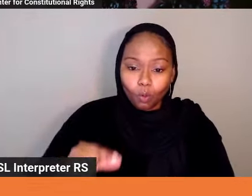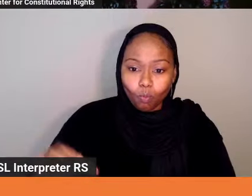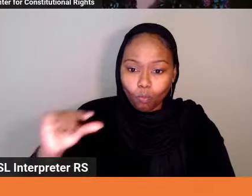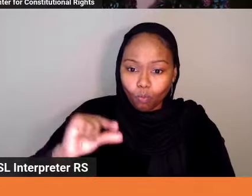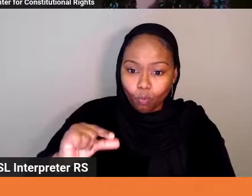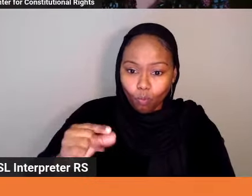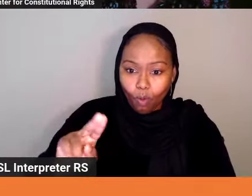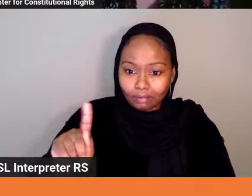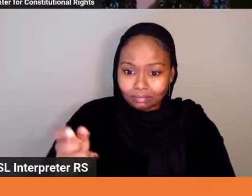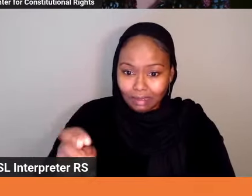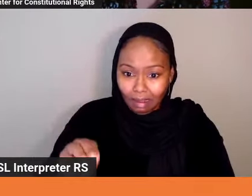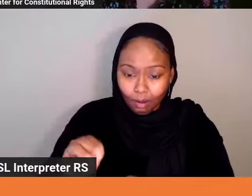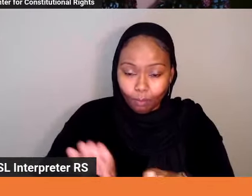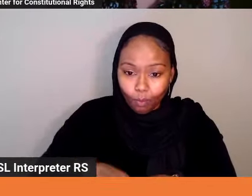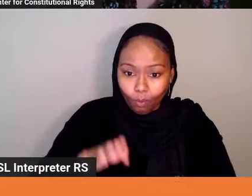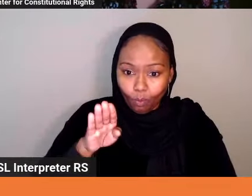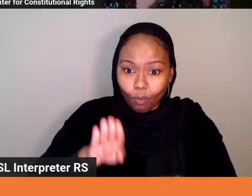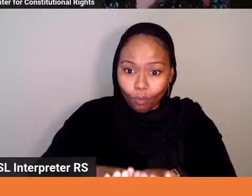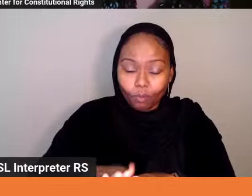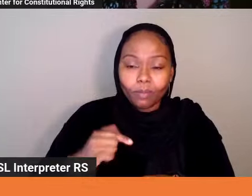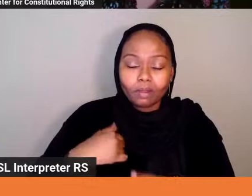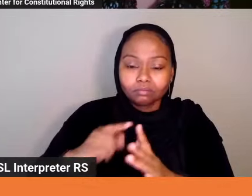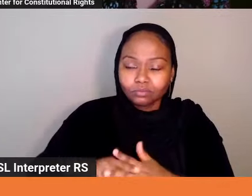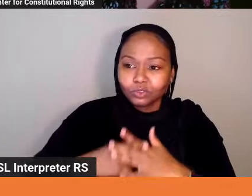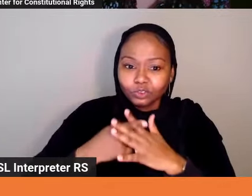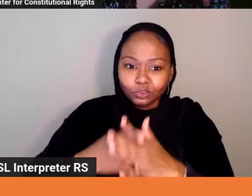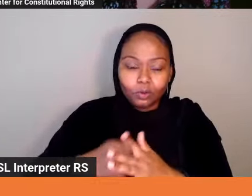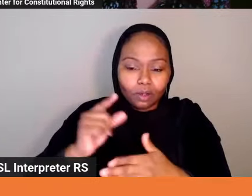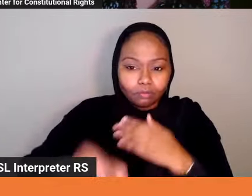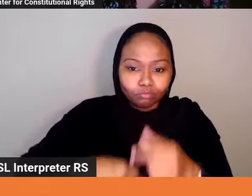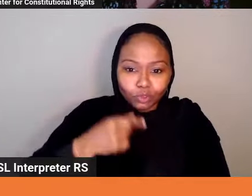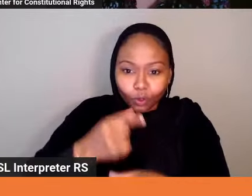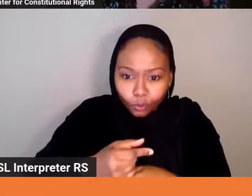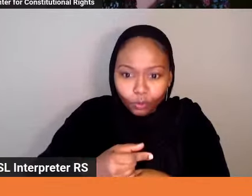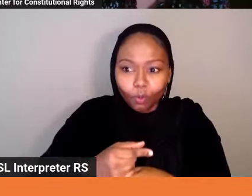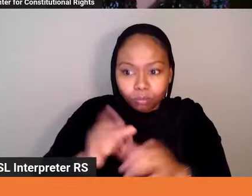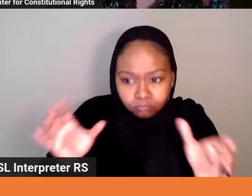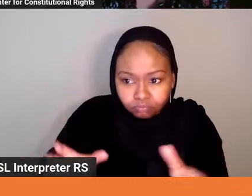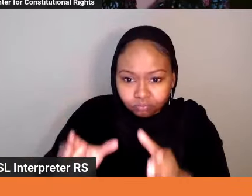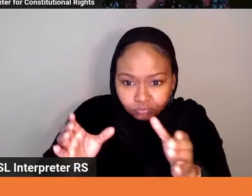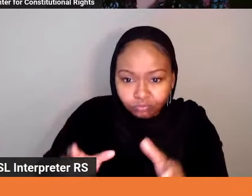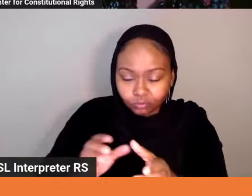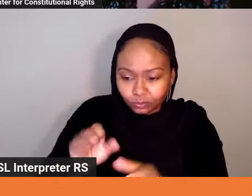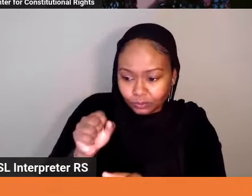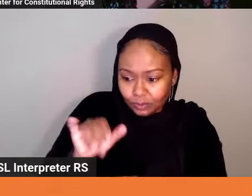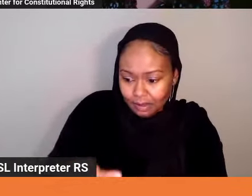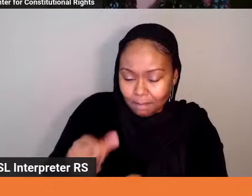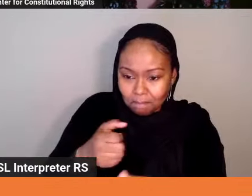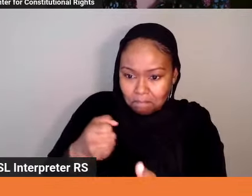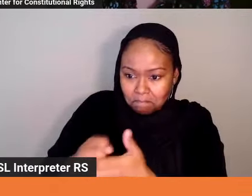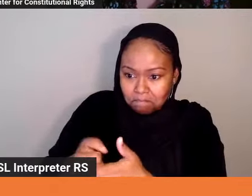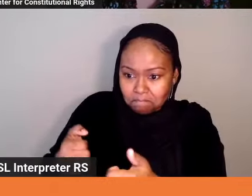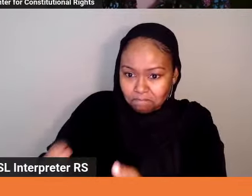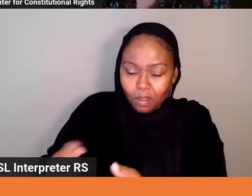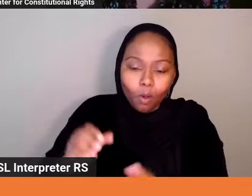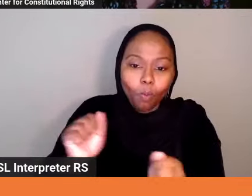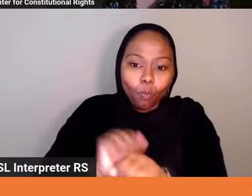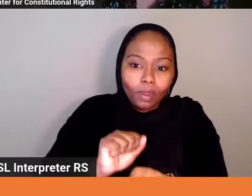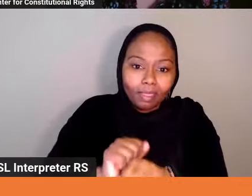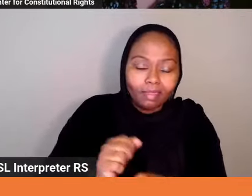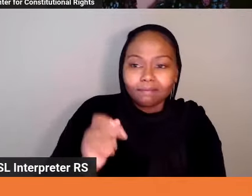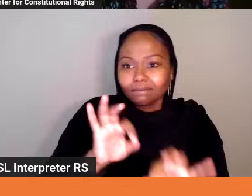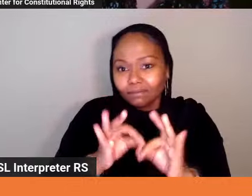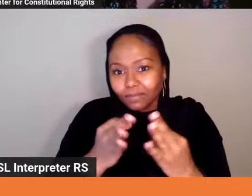been a global movement condemning its existence. Together with Guantánamo survivors, family members,